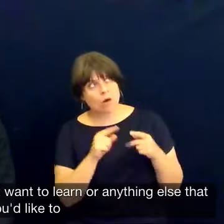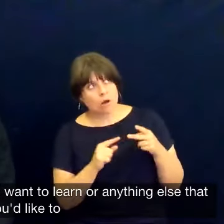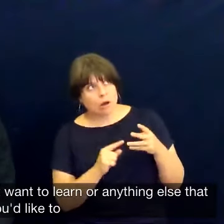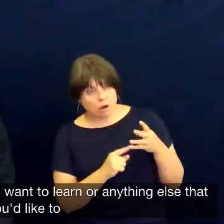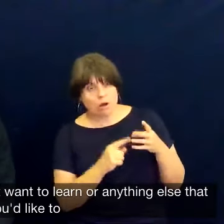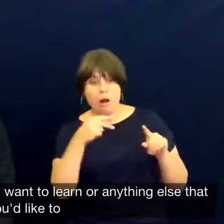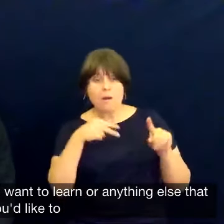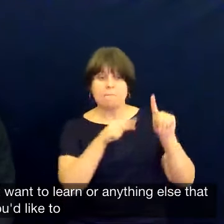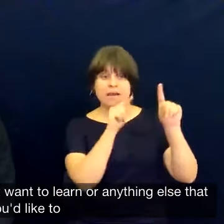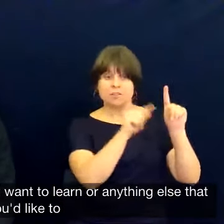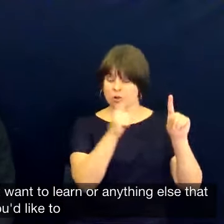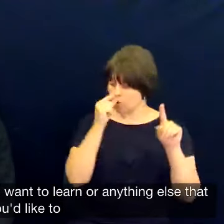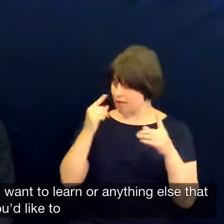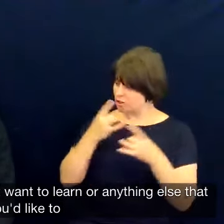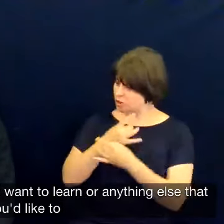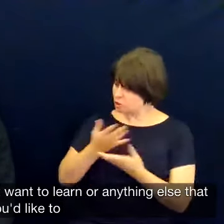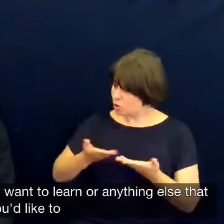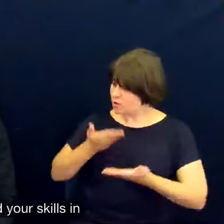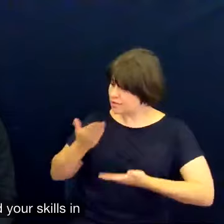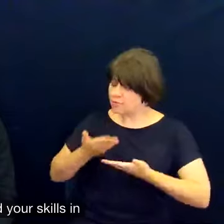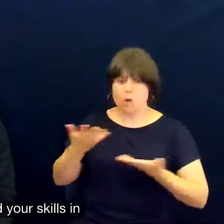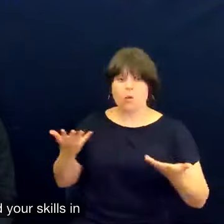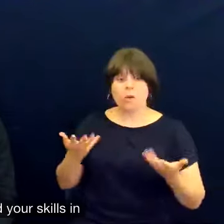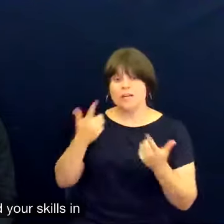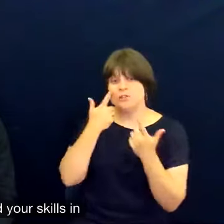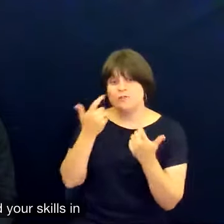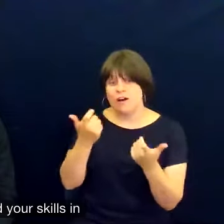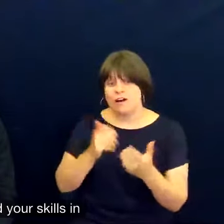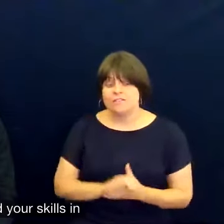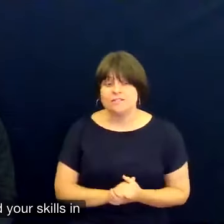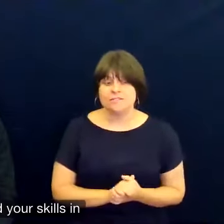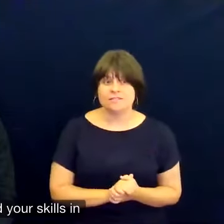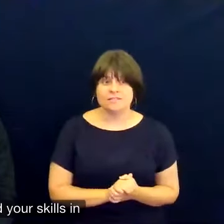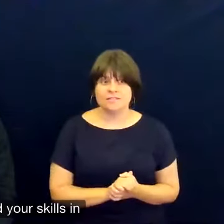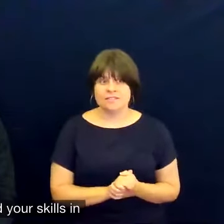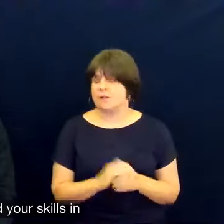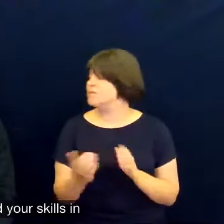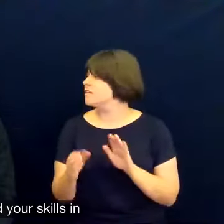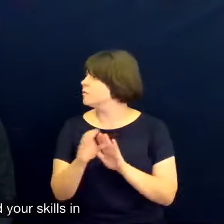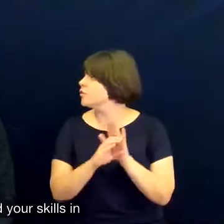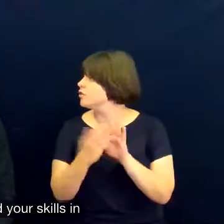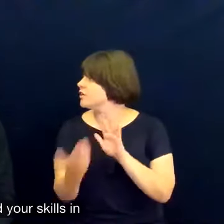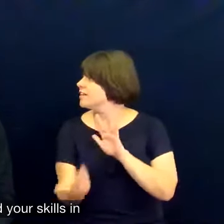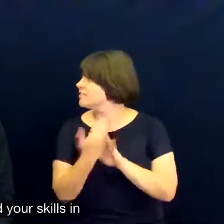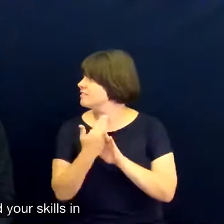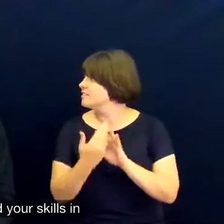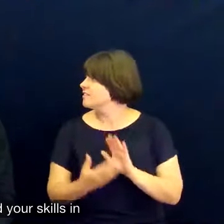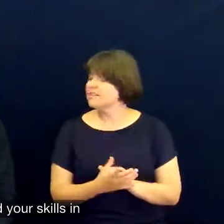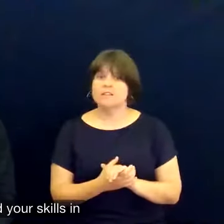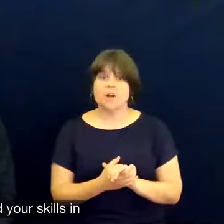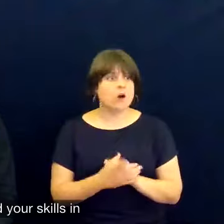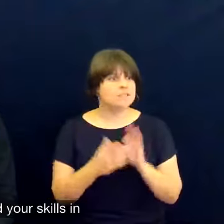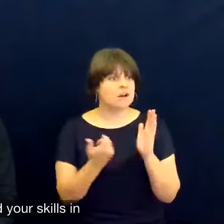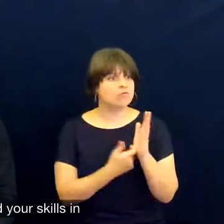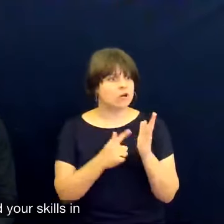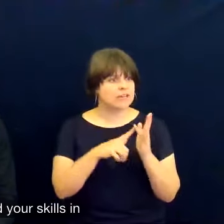Alert from Rodney Basket to everyone. iBook used for which phone, Samsung or iPhone? That was the computer again. No, it's